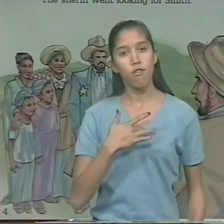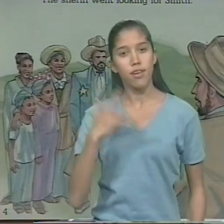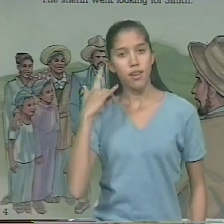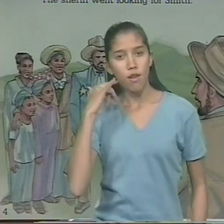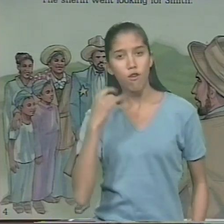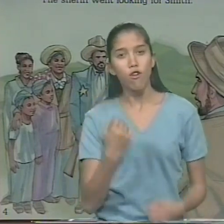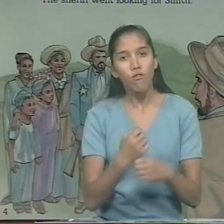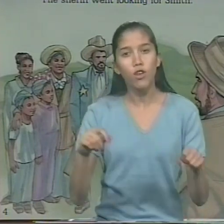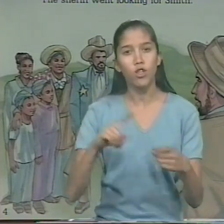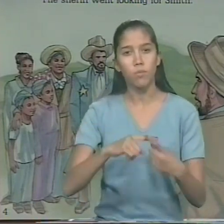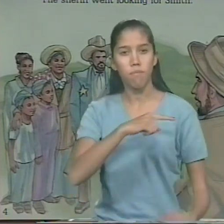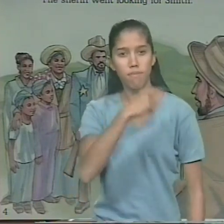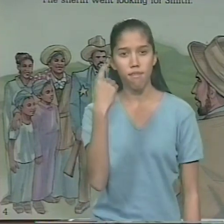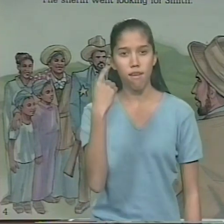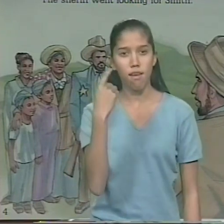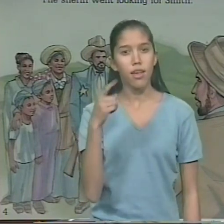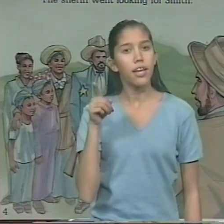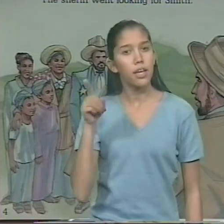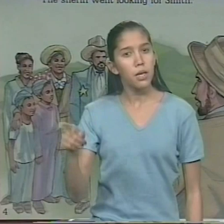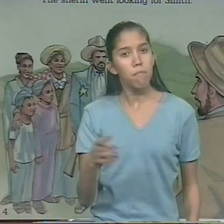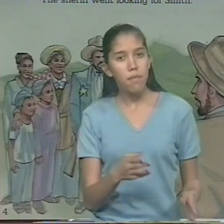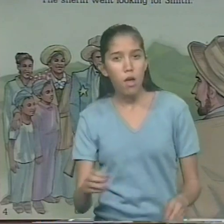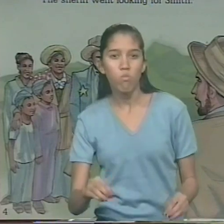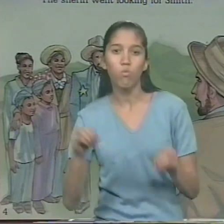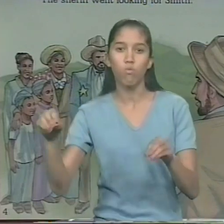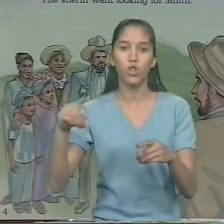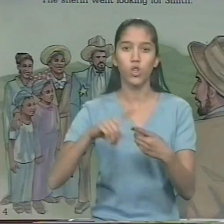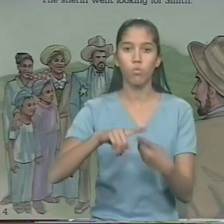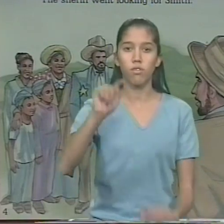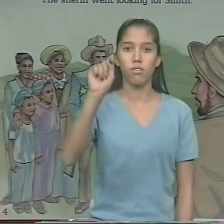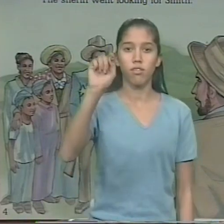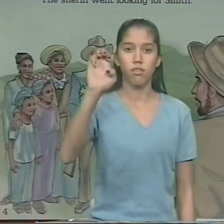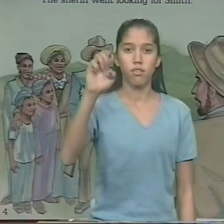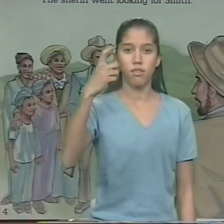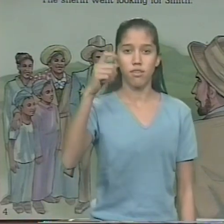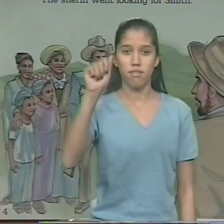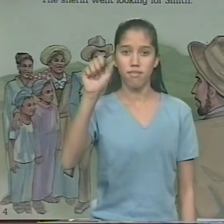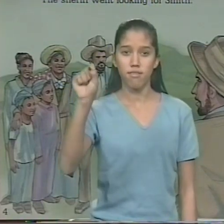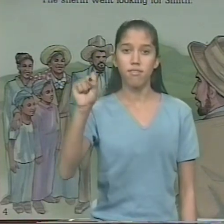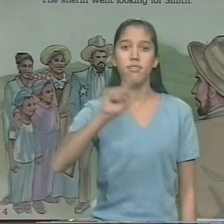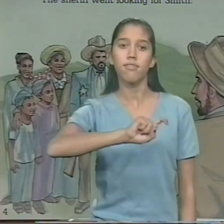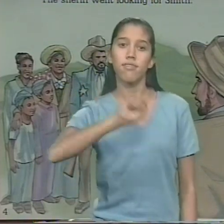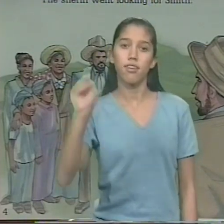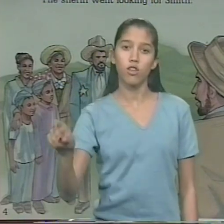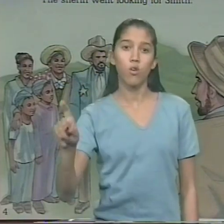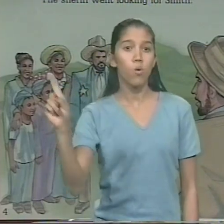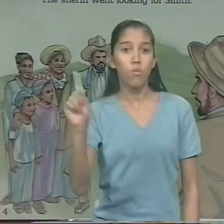happy to hear that California was free. He prepared to move to Texas, where slavery was allowed.